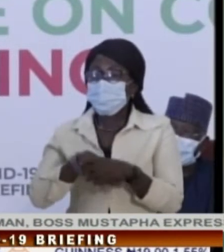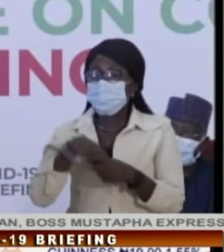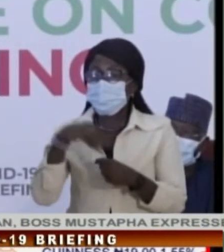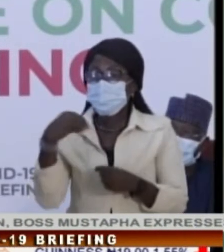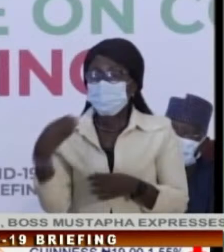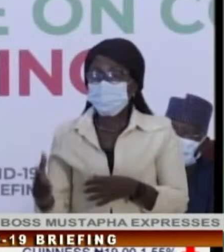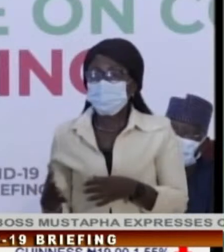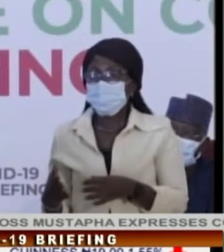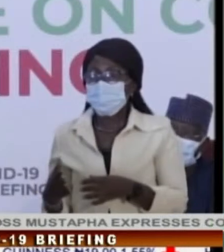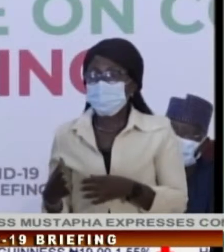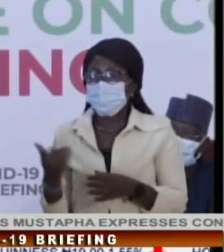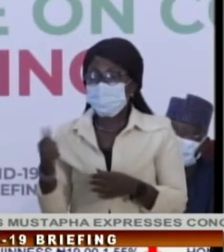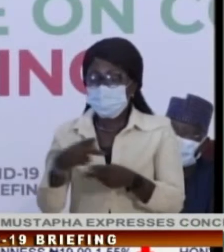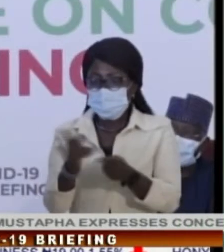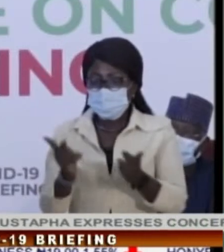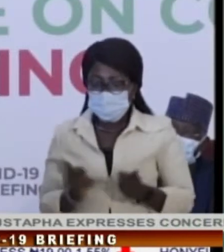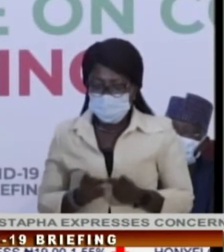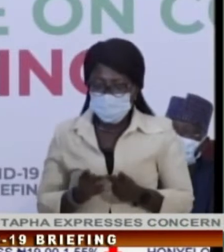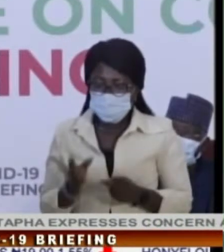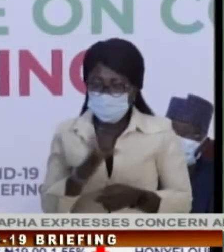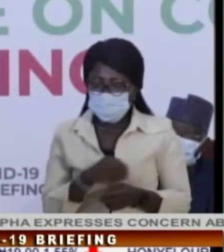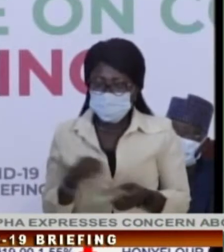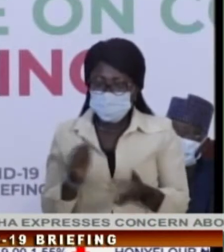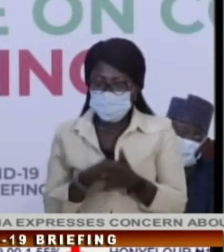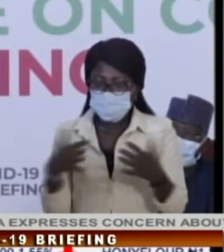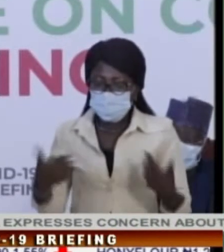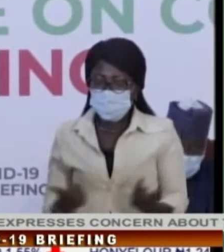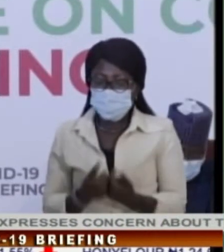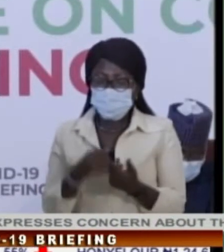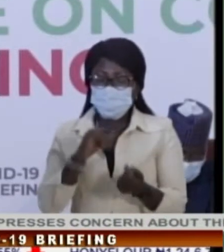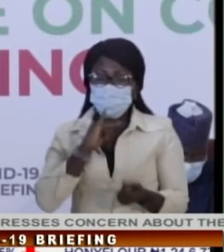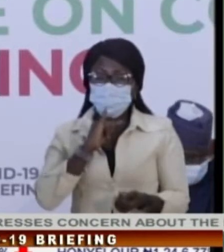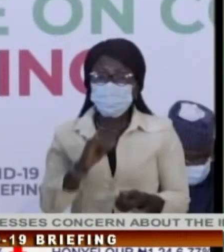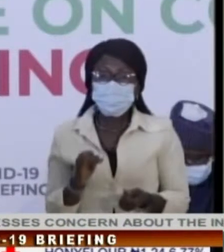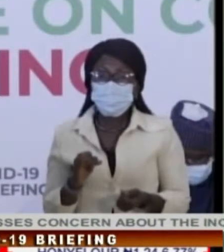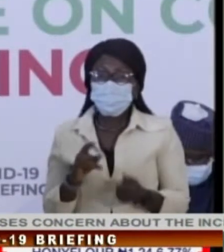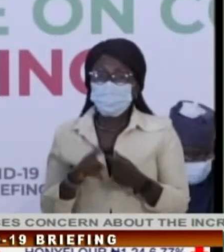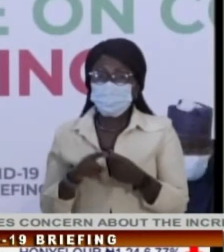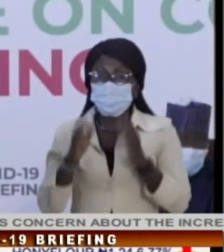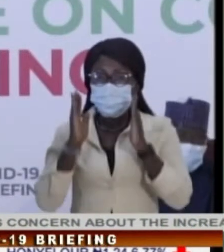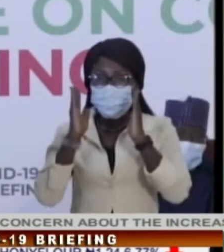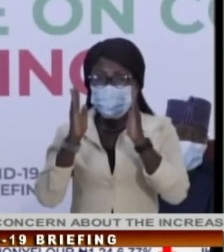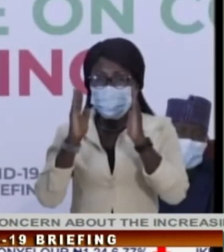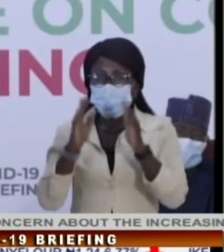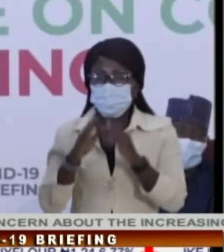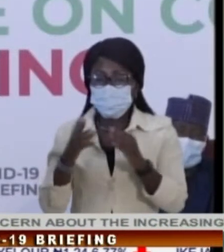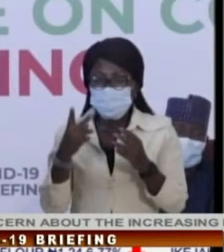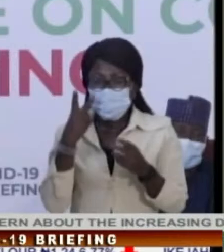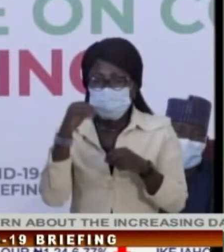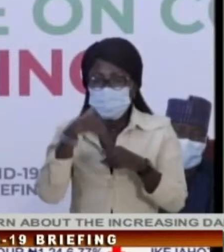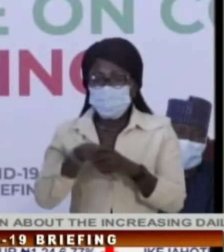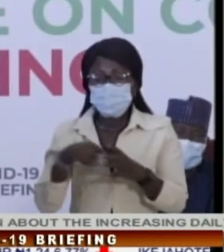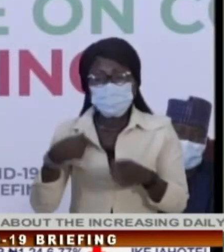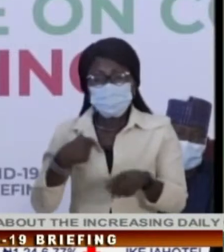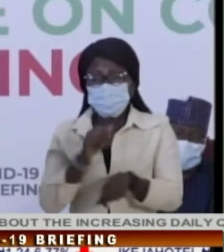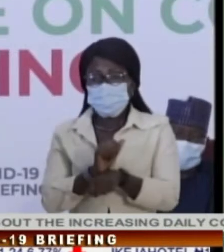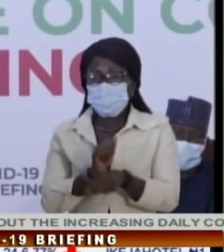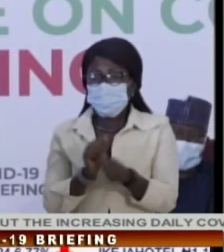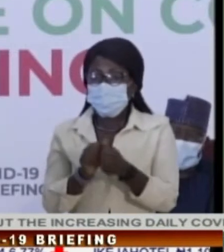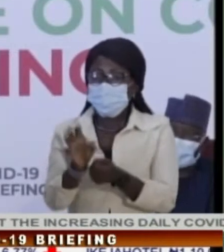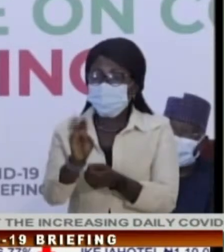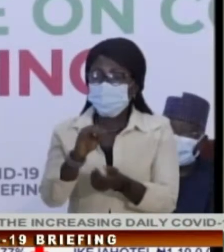their premises, and that challenge definitely needs to be addressed, and we have been working with them. It is